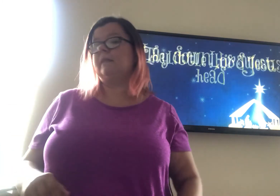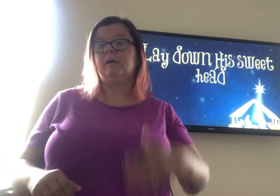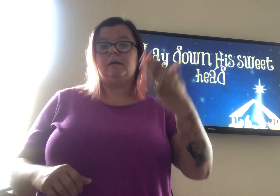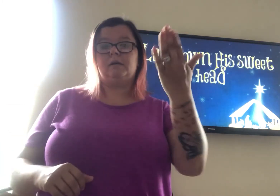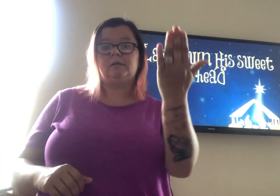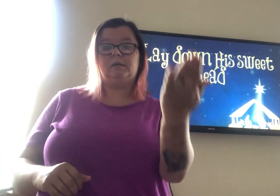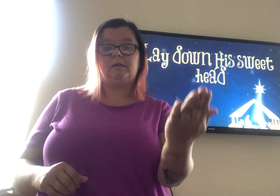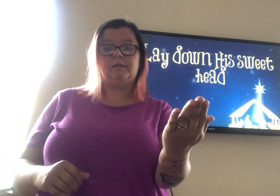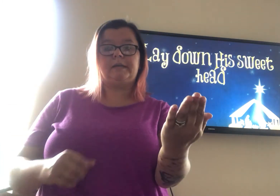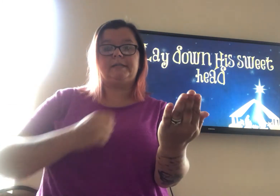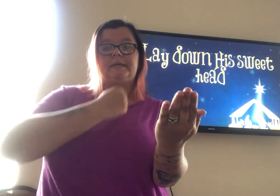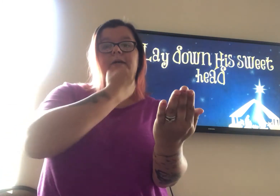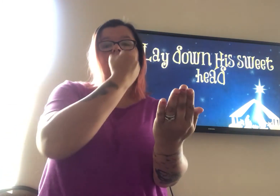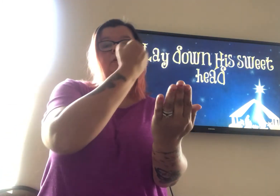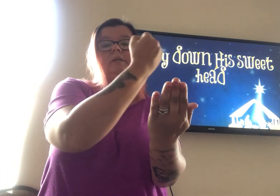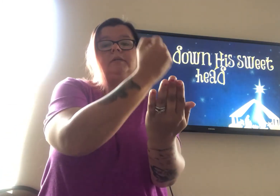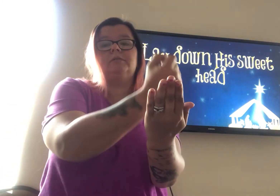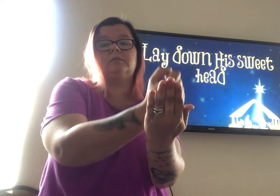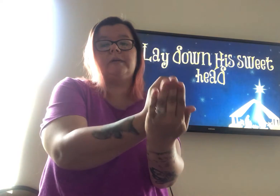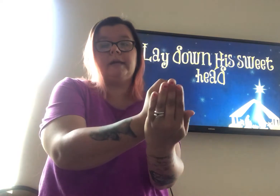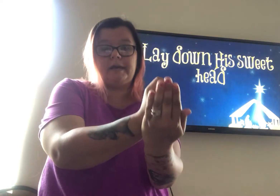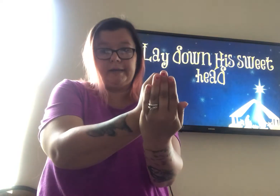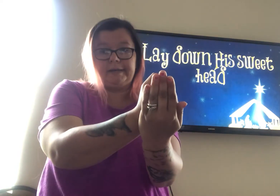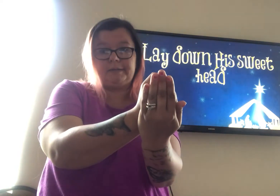Lay down his sweet head.